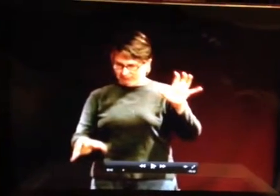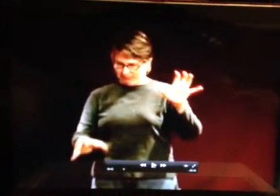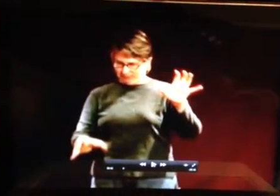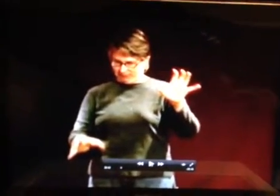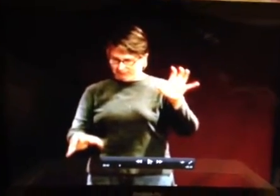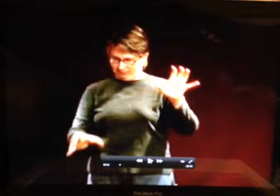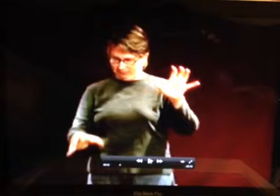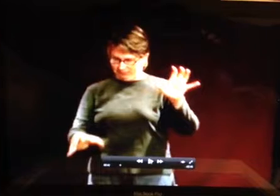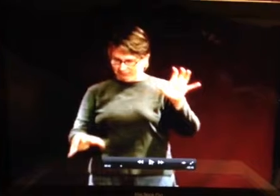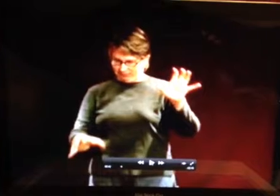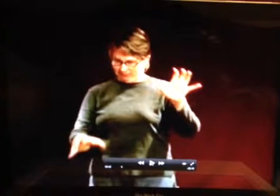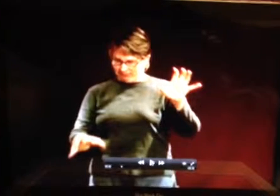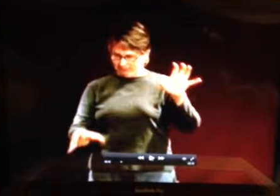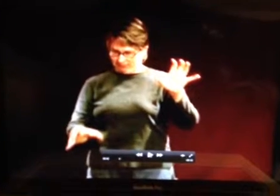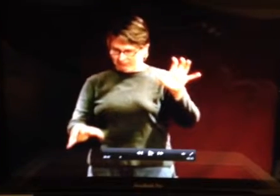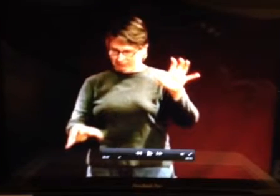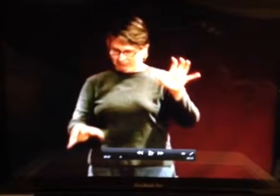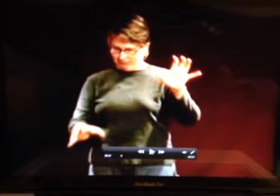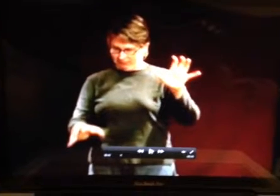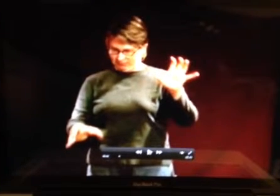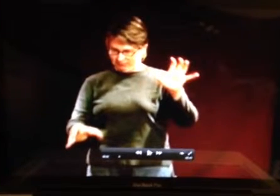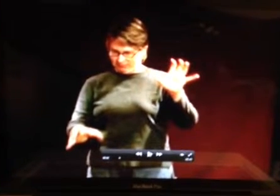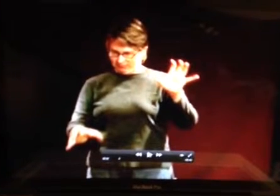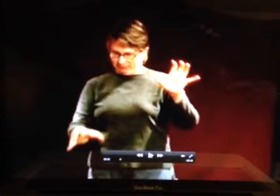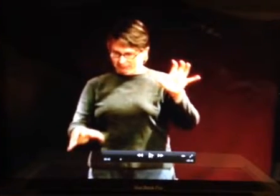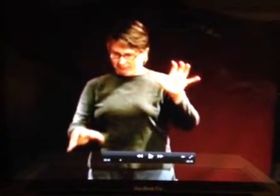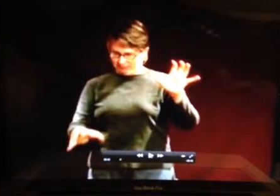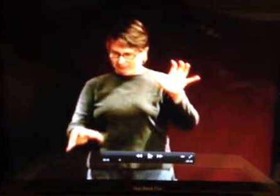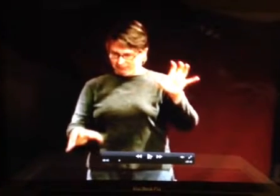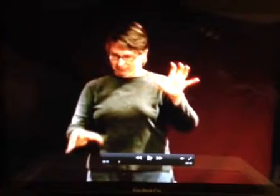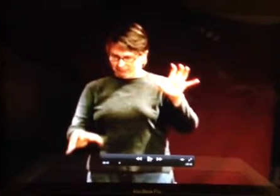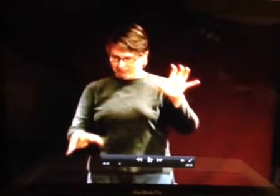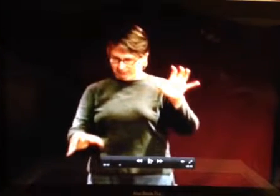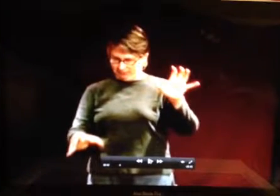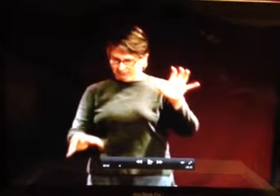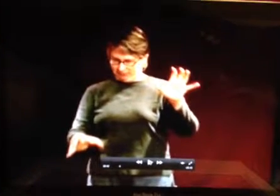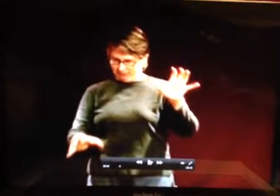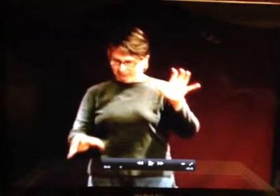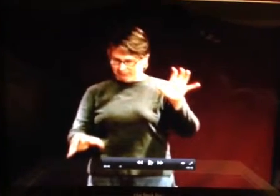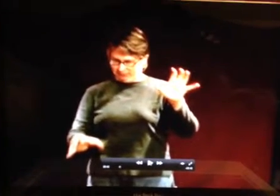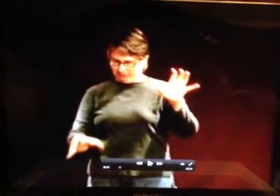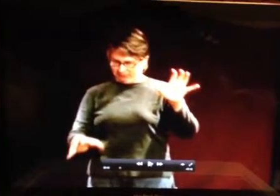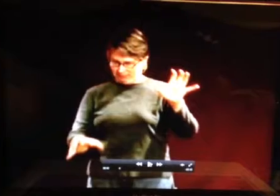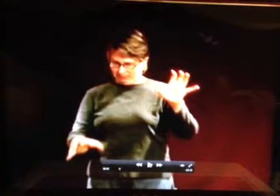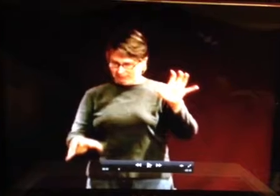6. And up until now, I never took them on this trip with us because they were too